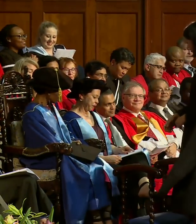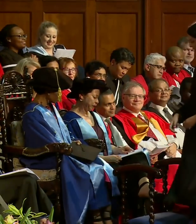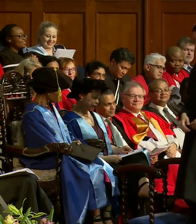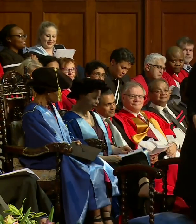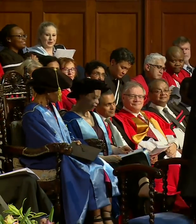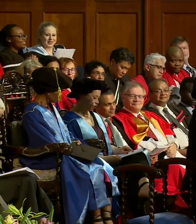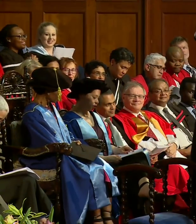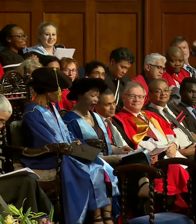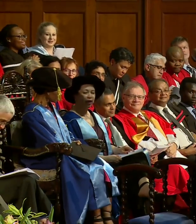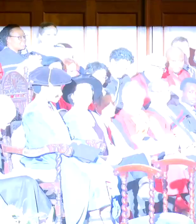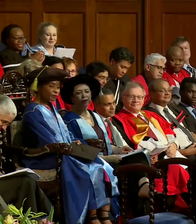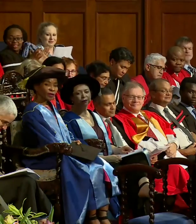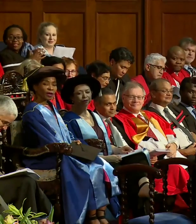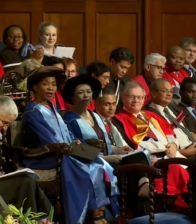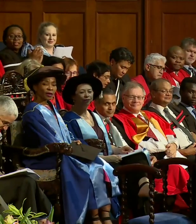Emmy Grace Walker.